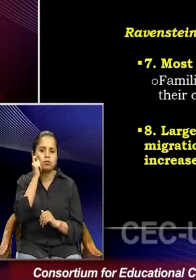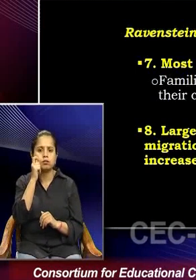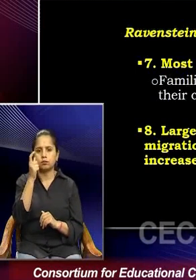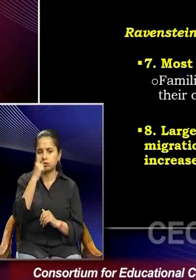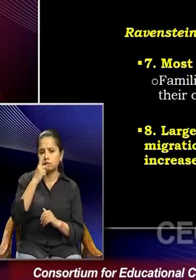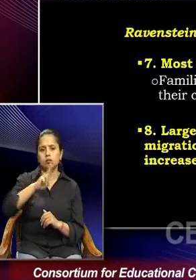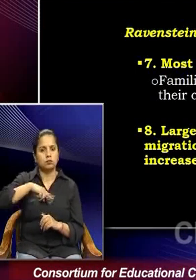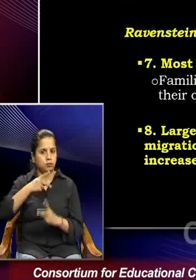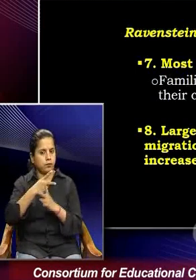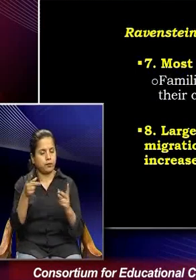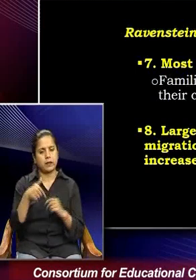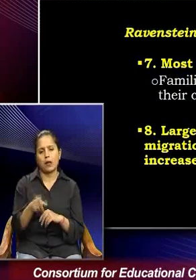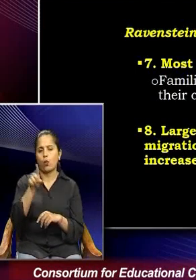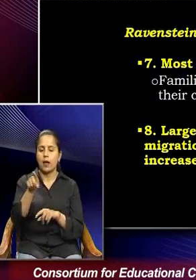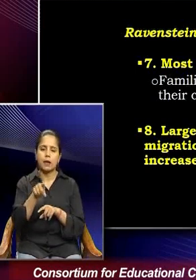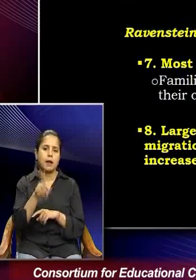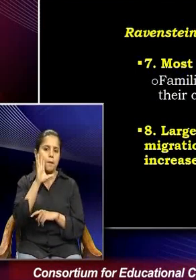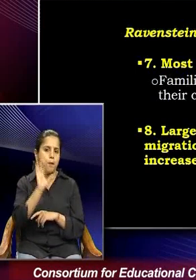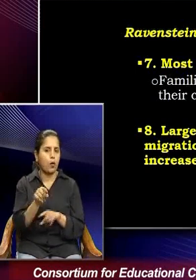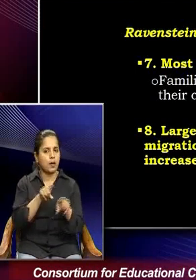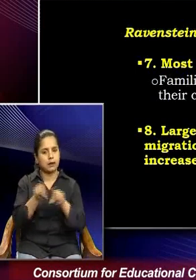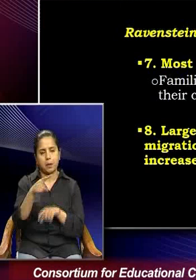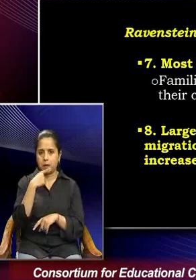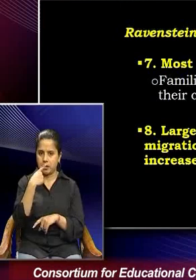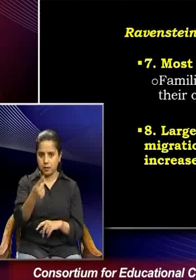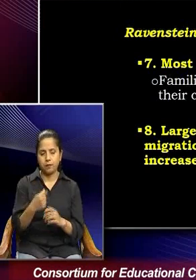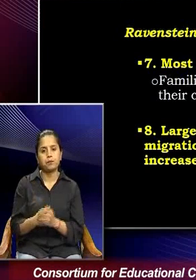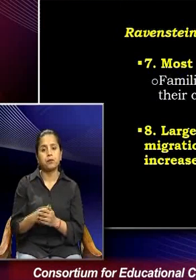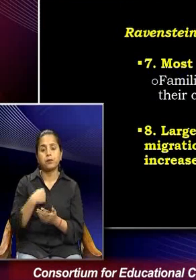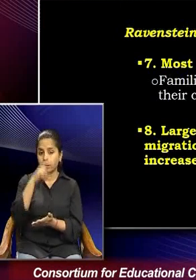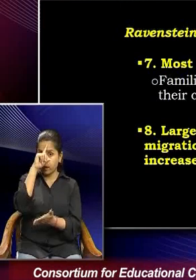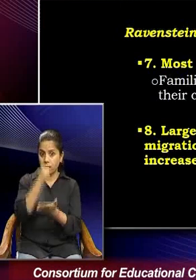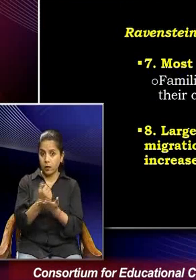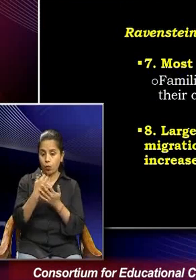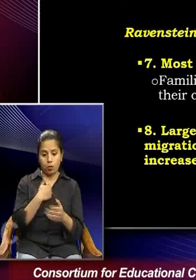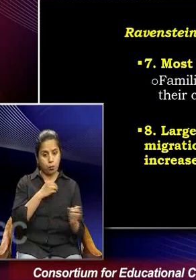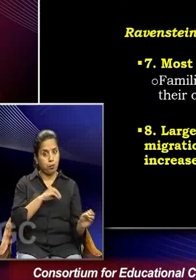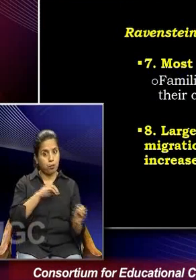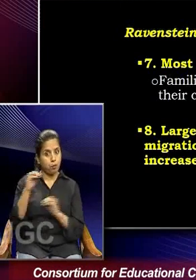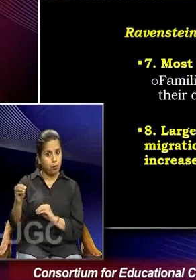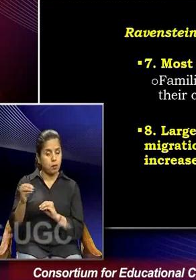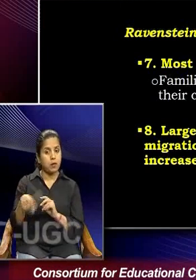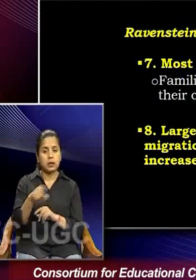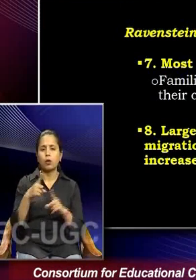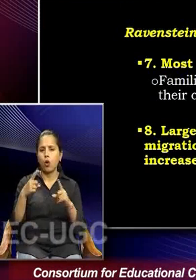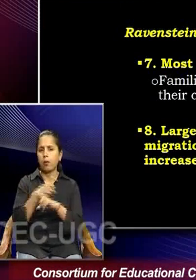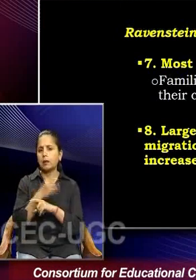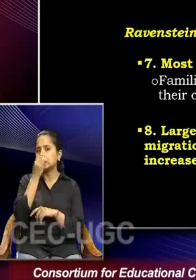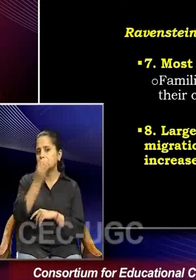population. Let's take one important example. The decision of migration is a complex